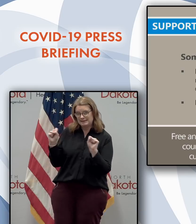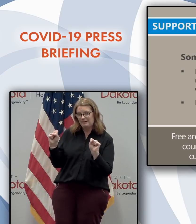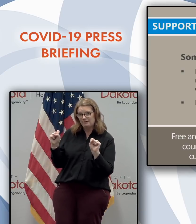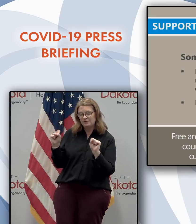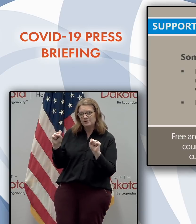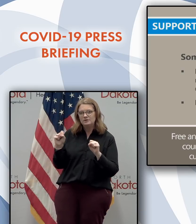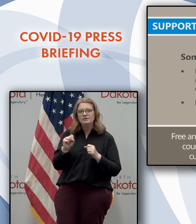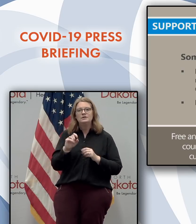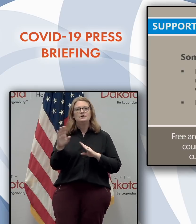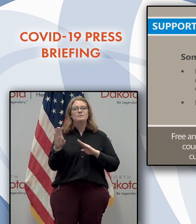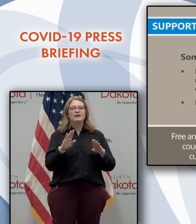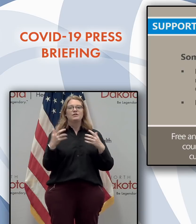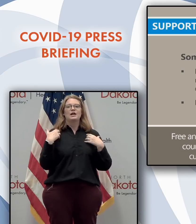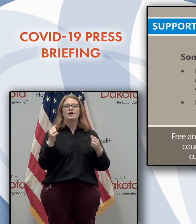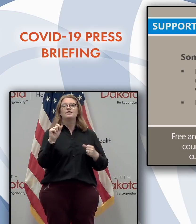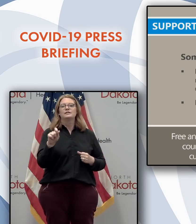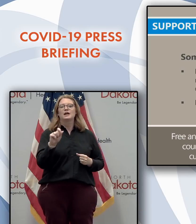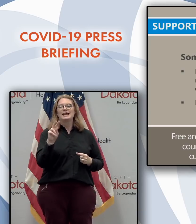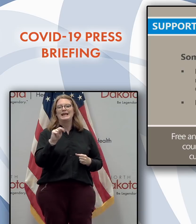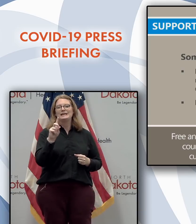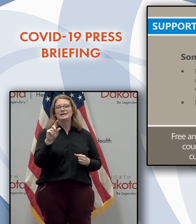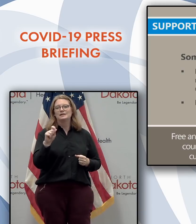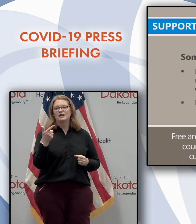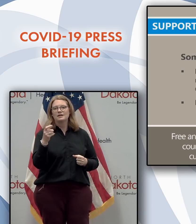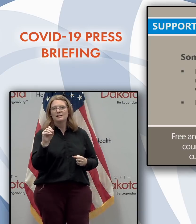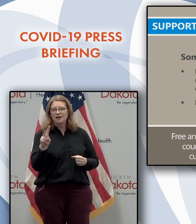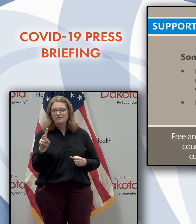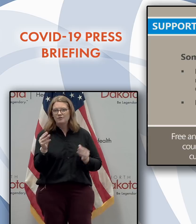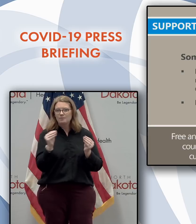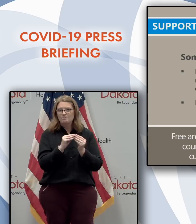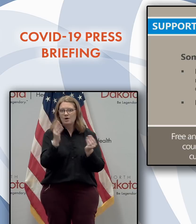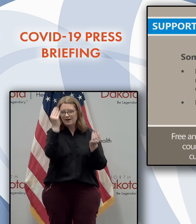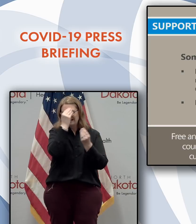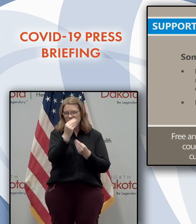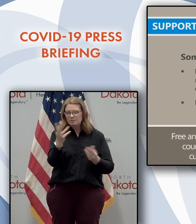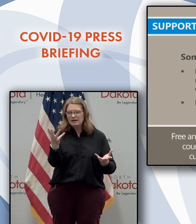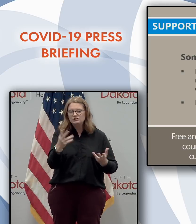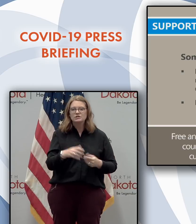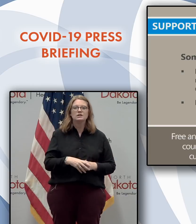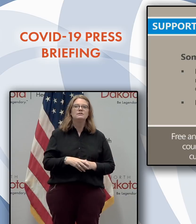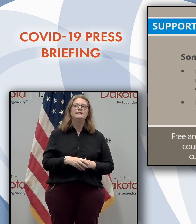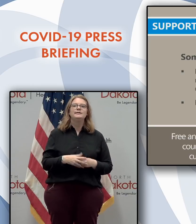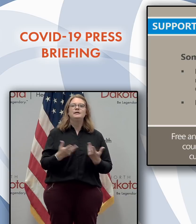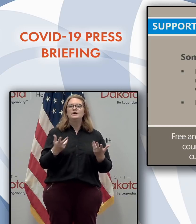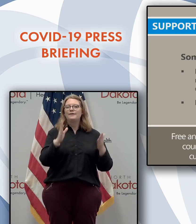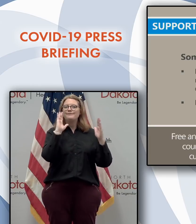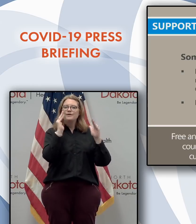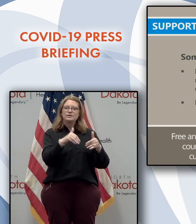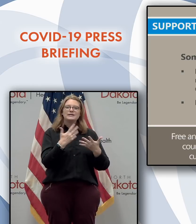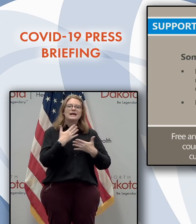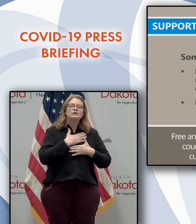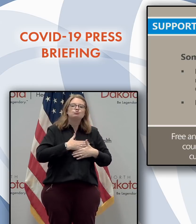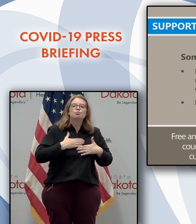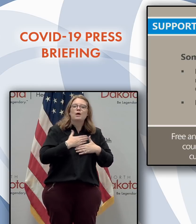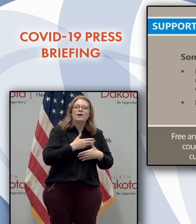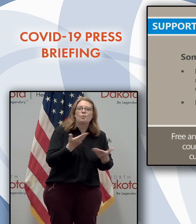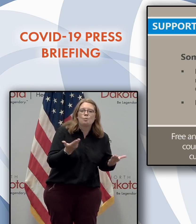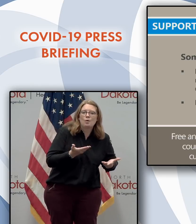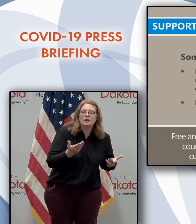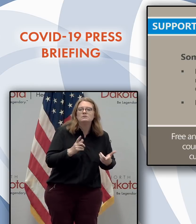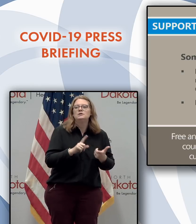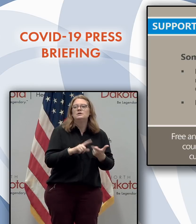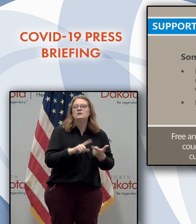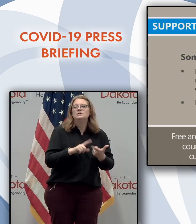Again, visit behavioralhealth.nd.gov for more information. Ideas that are in there include focus on what you enjoy doing, checking